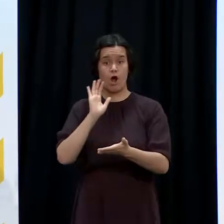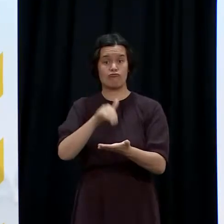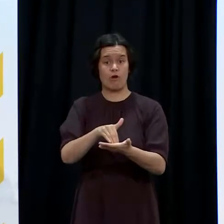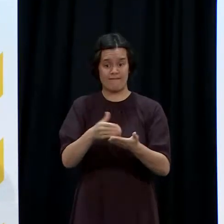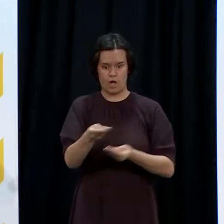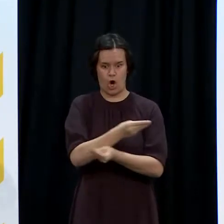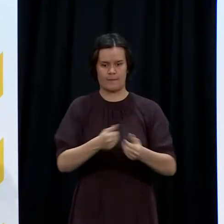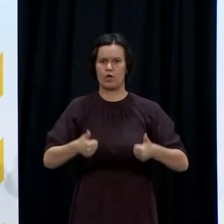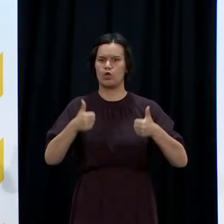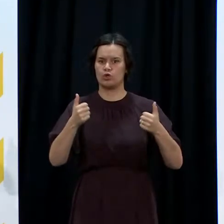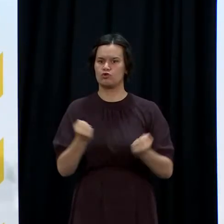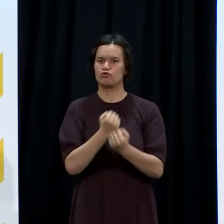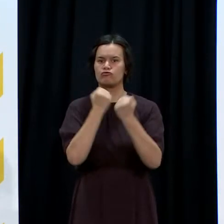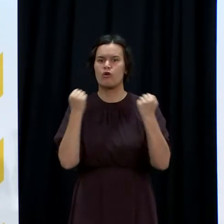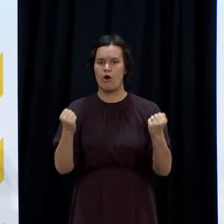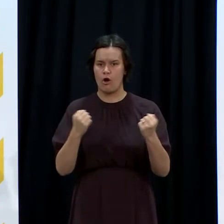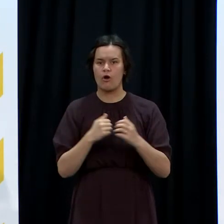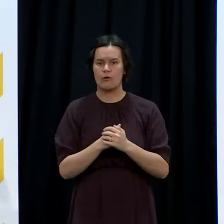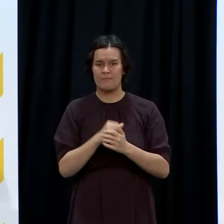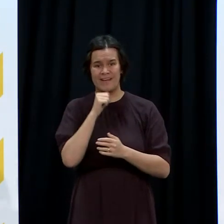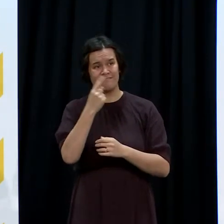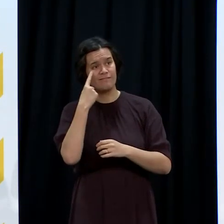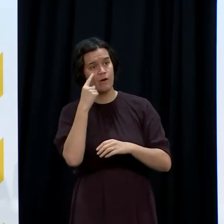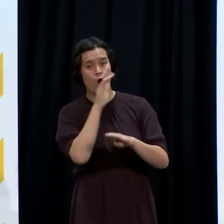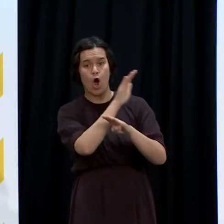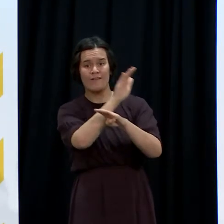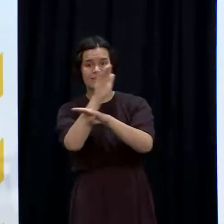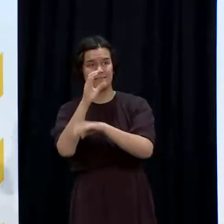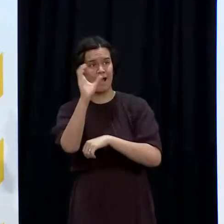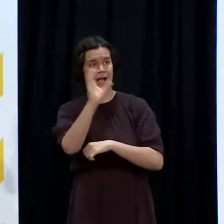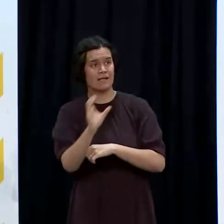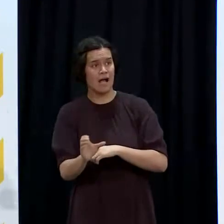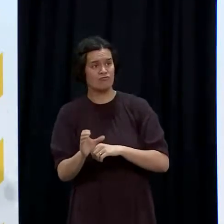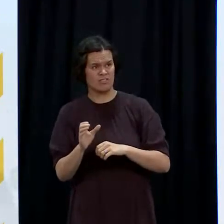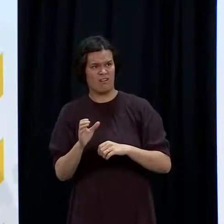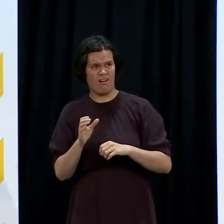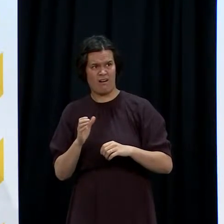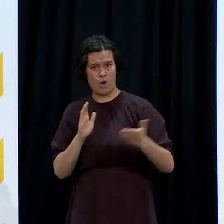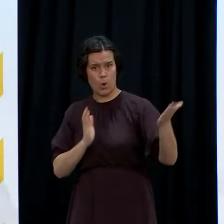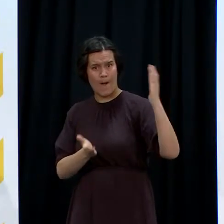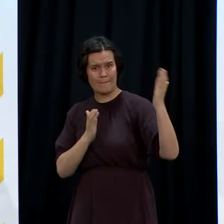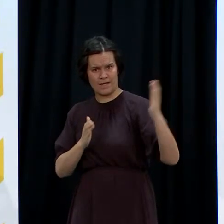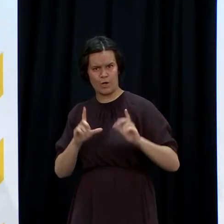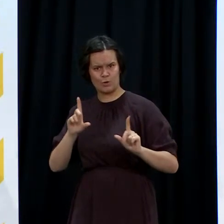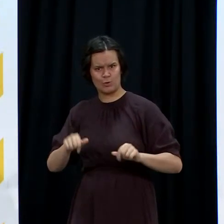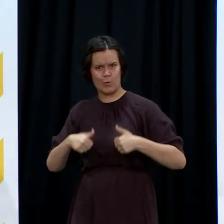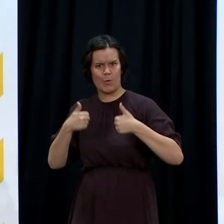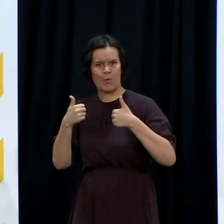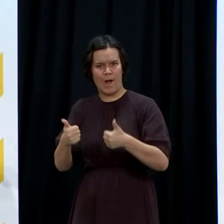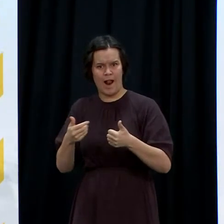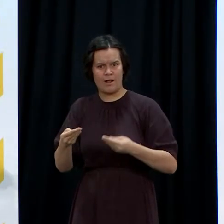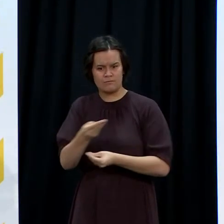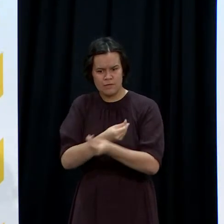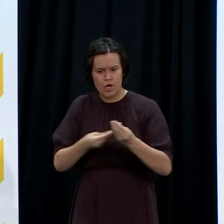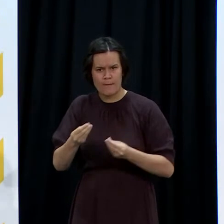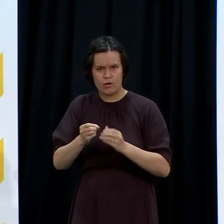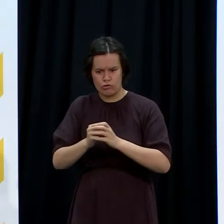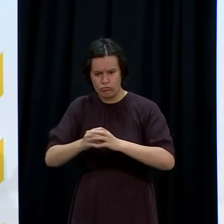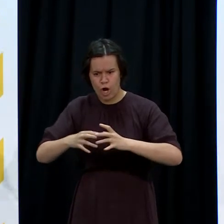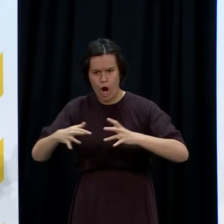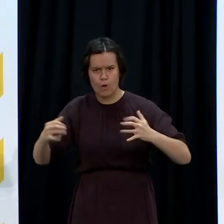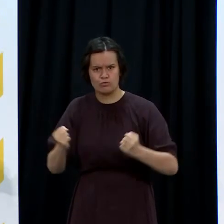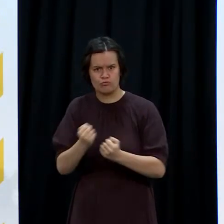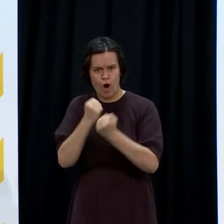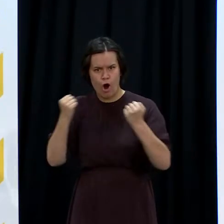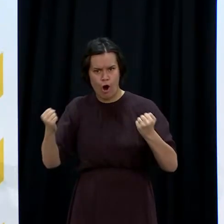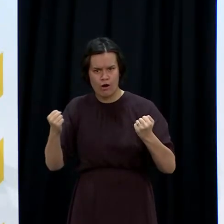COVID-19. Compared with our international counterparts, we have low public debt, low unemployment and strong economic growth. Our